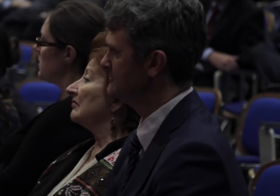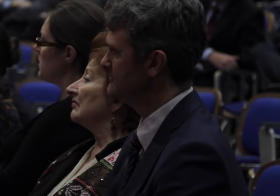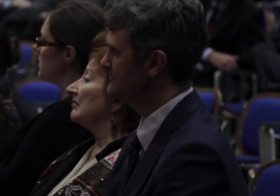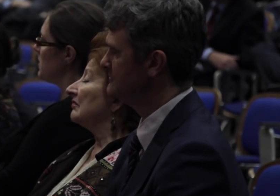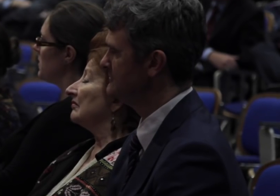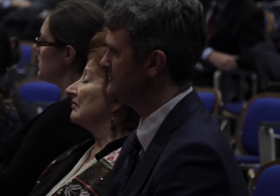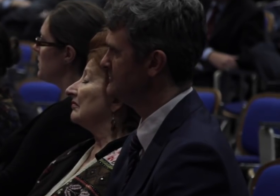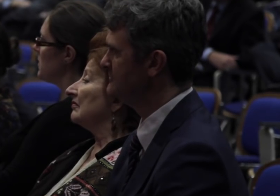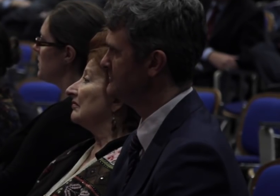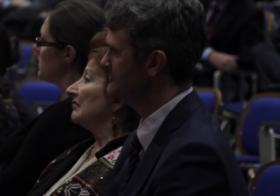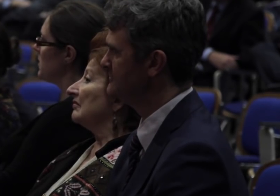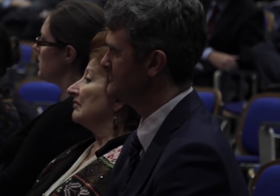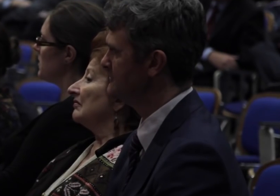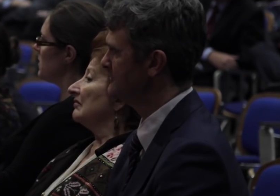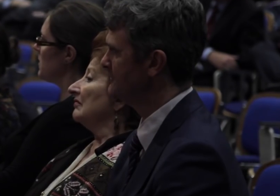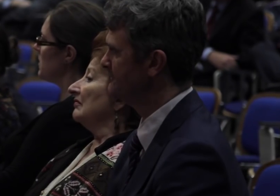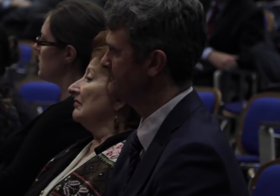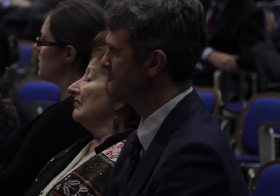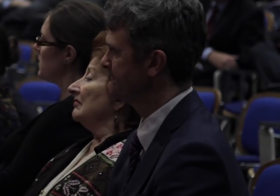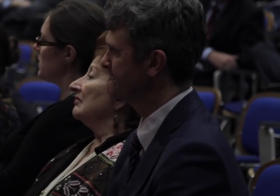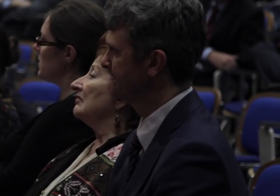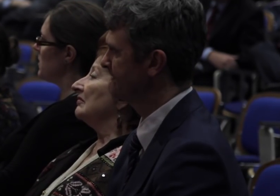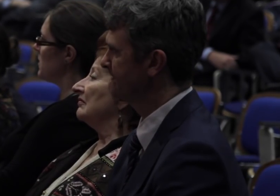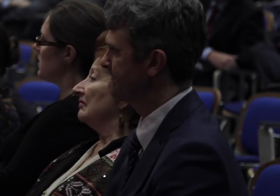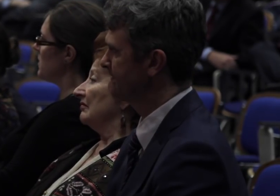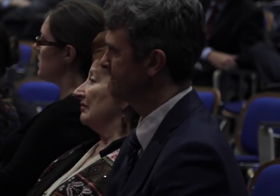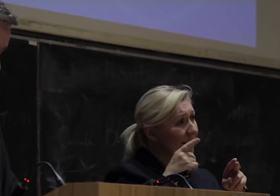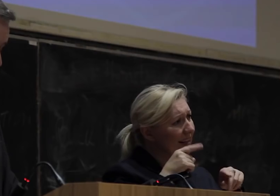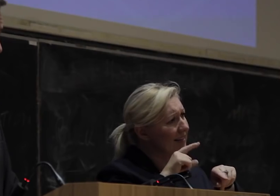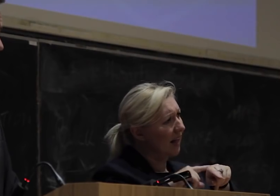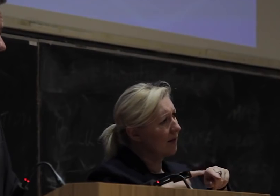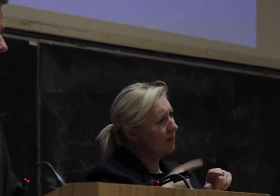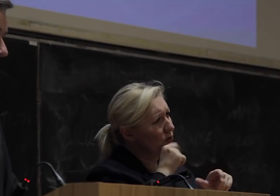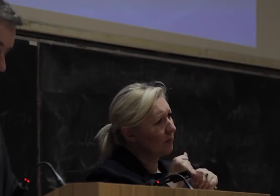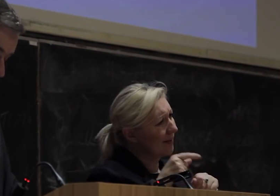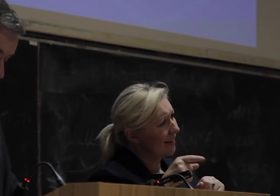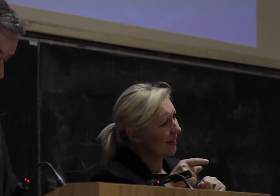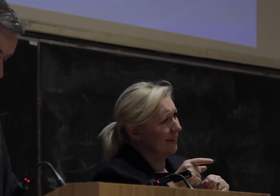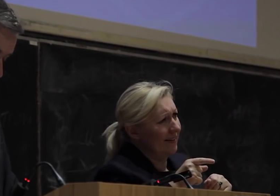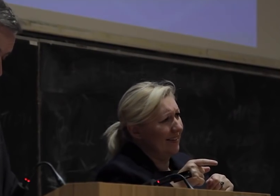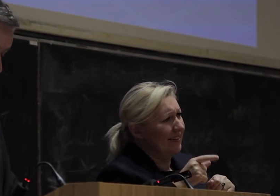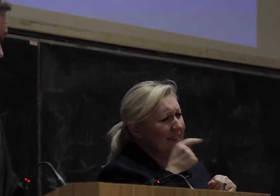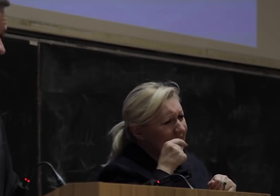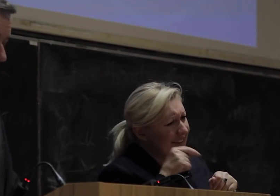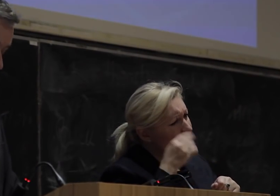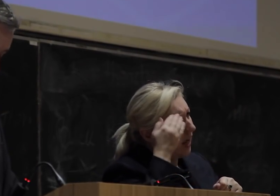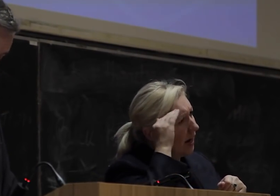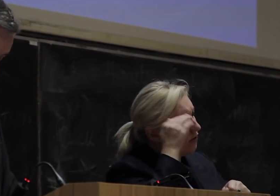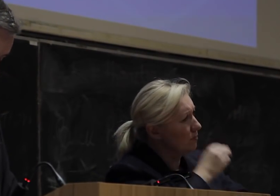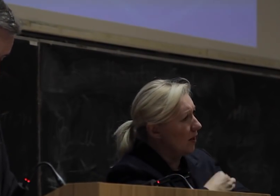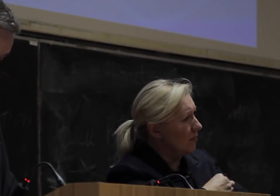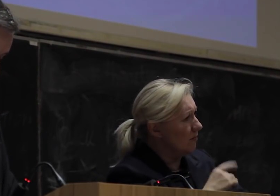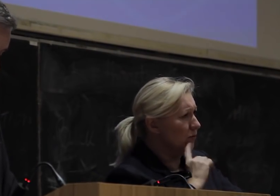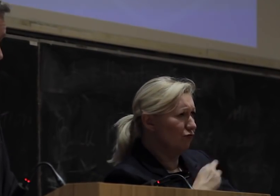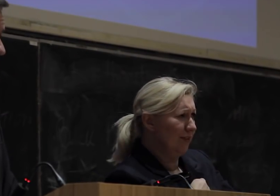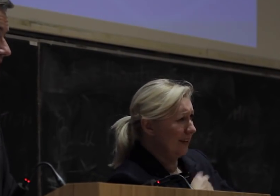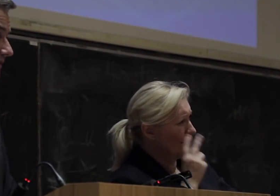only spoke of it as an Irish problem. In fact, it now emerges, it's a global